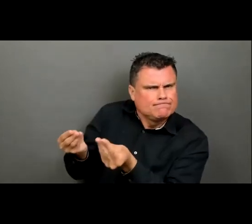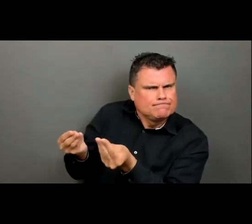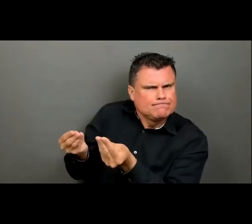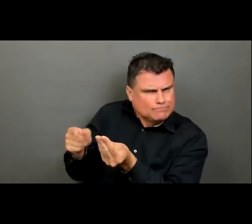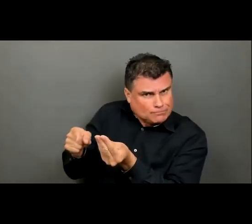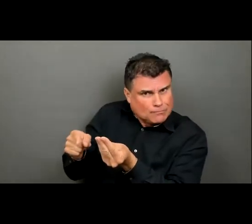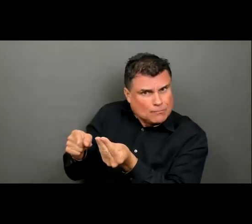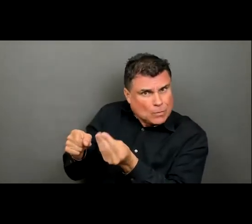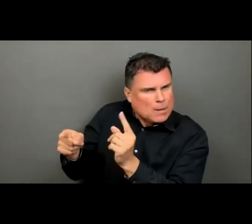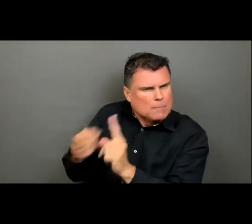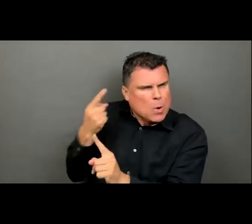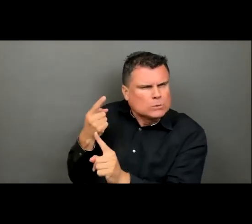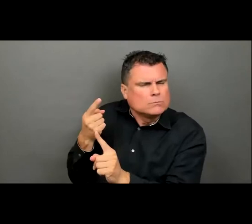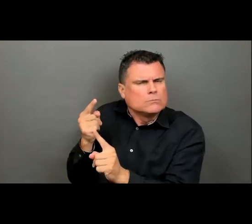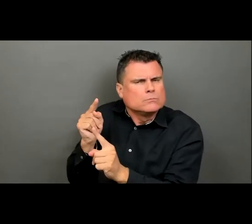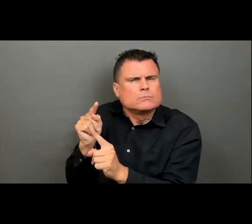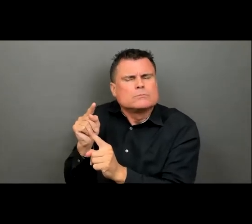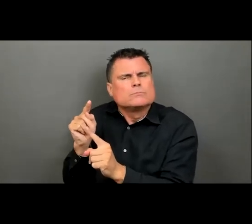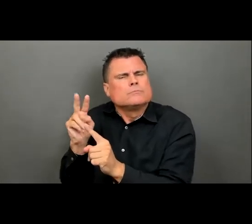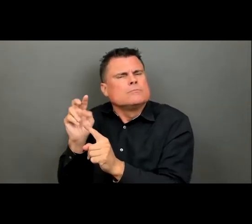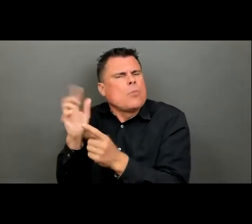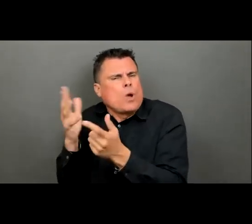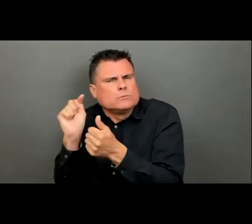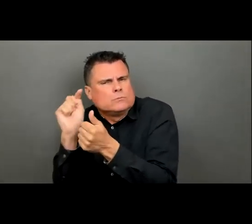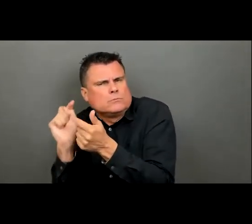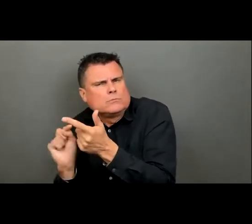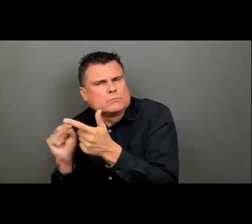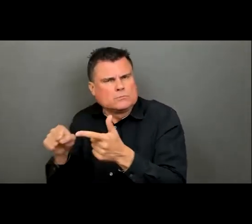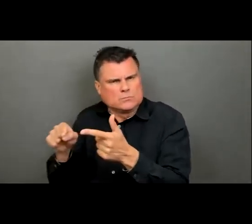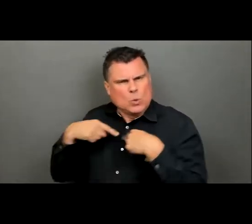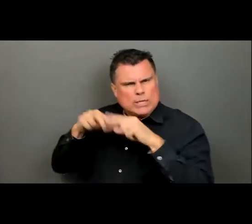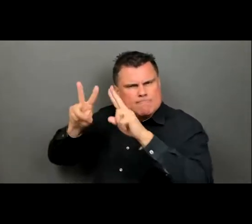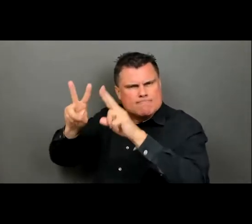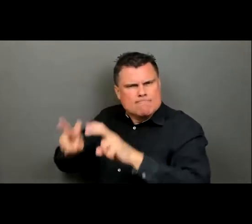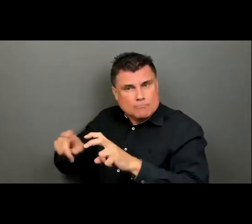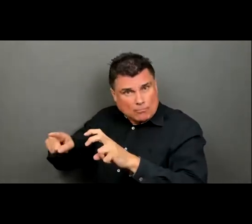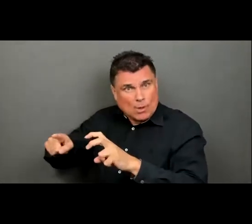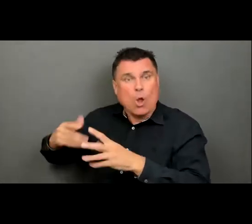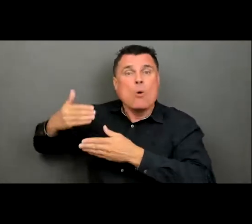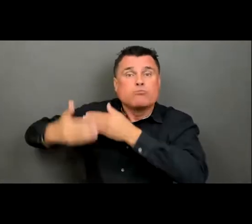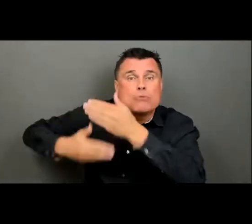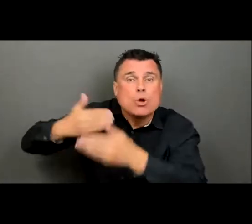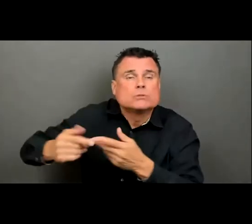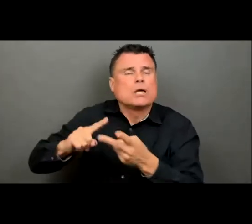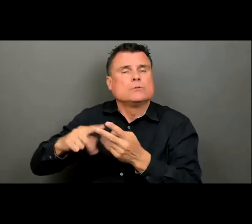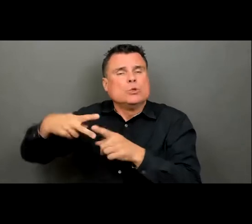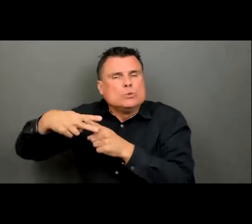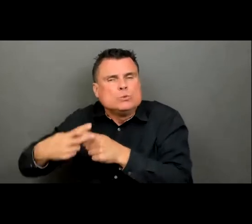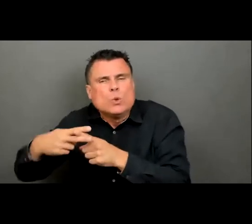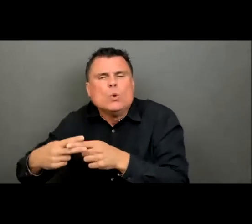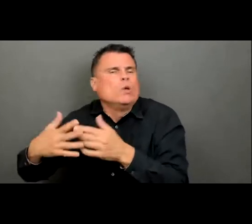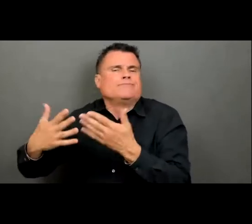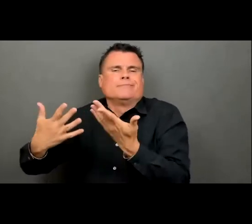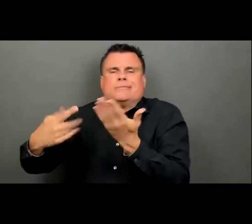the assessment processes, tools, techniques, and even database, which is inclusive of